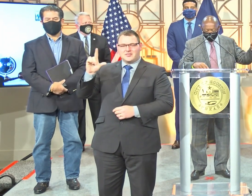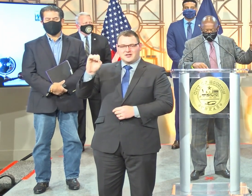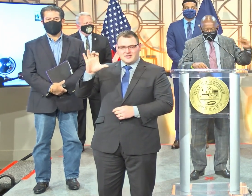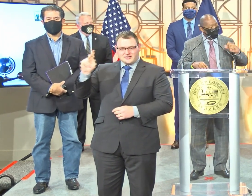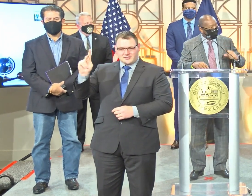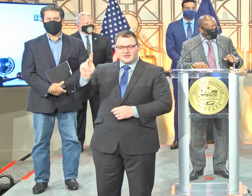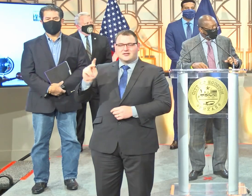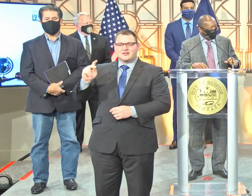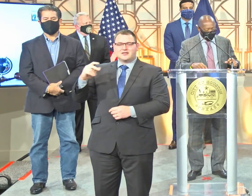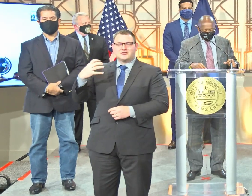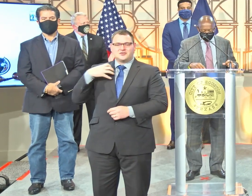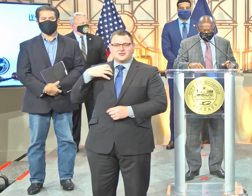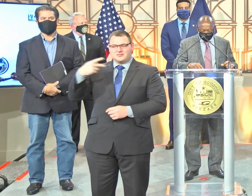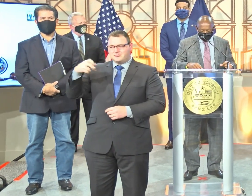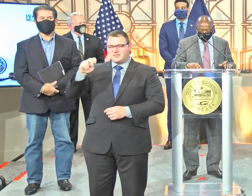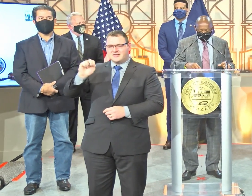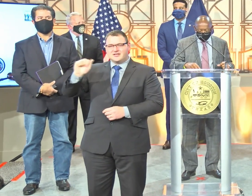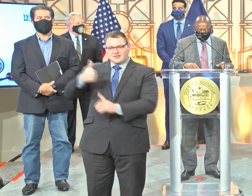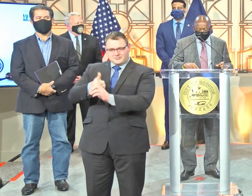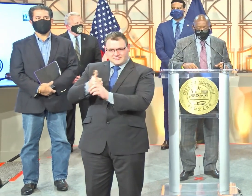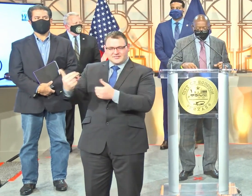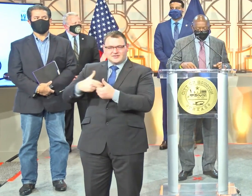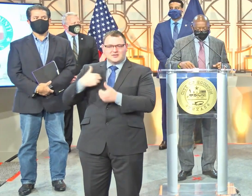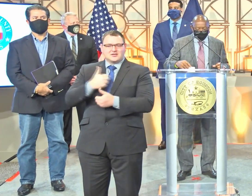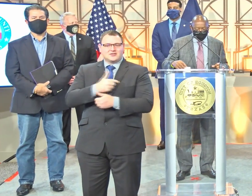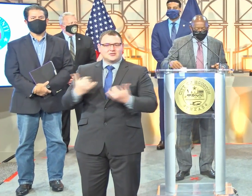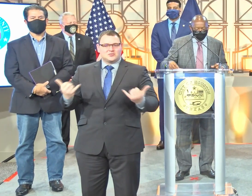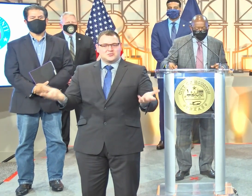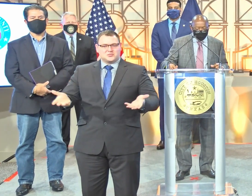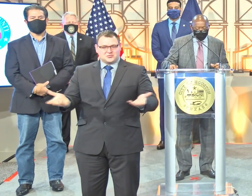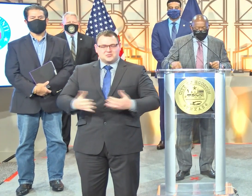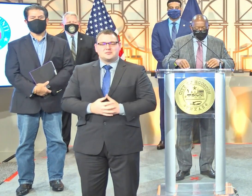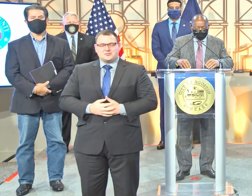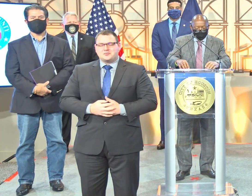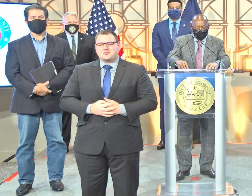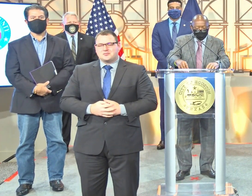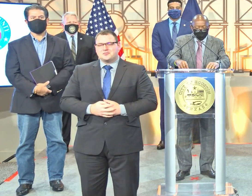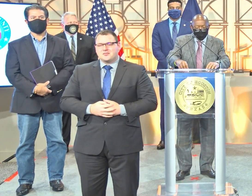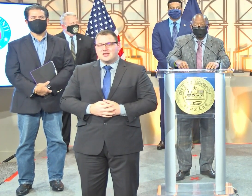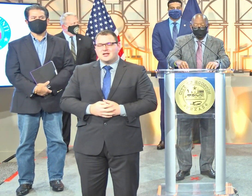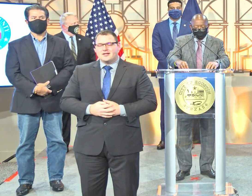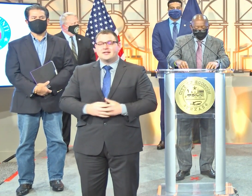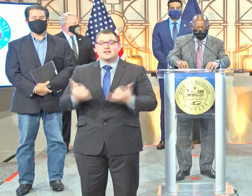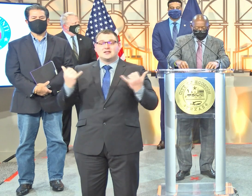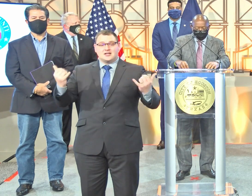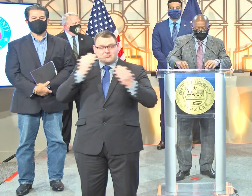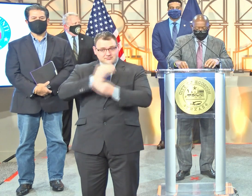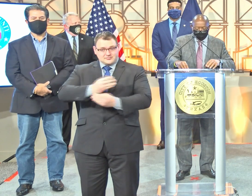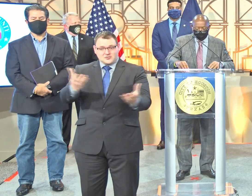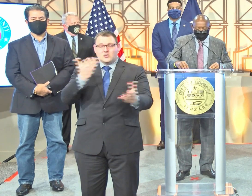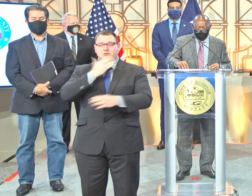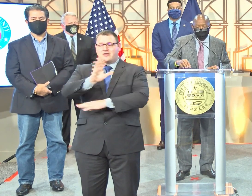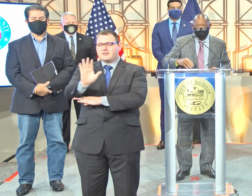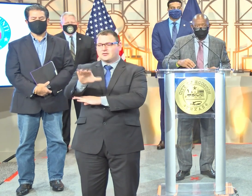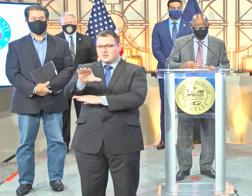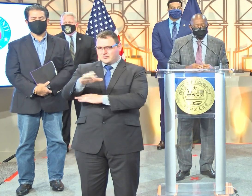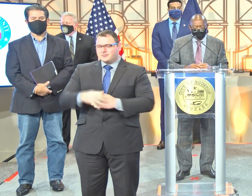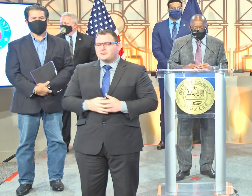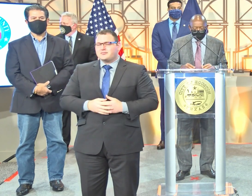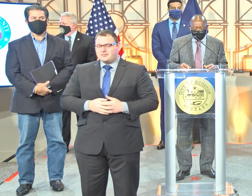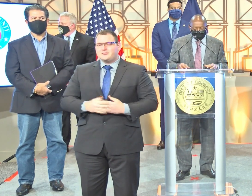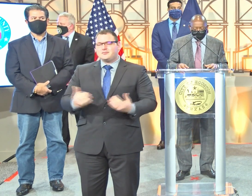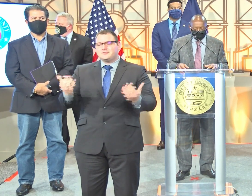Chief Pena is also present with us today as well. All right, let me say good afternoon, and let